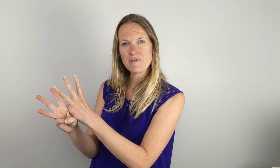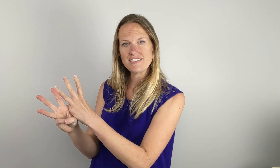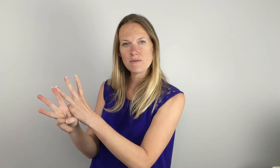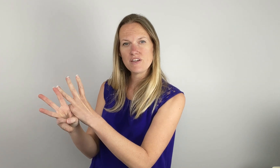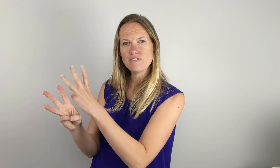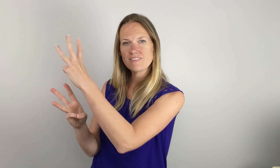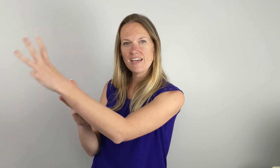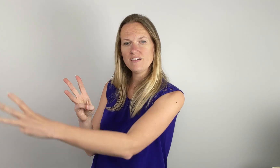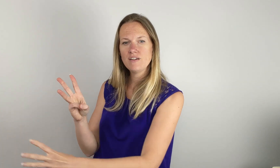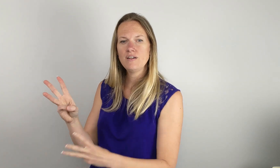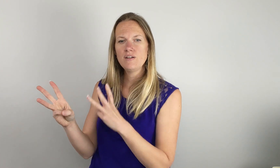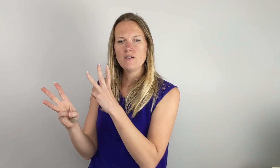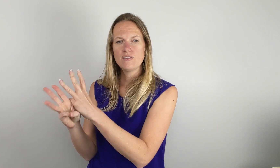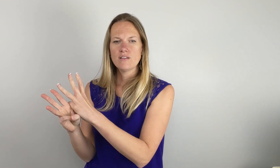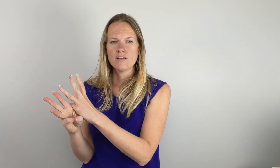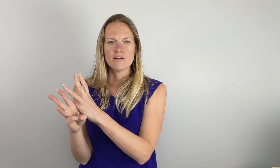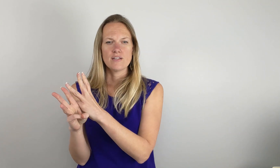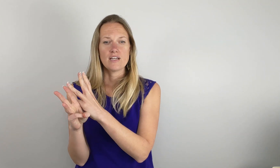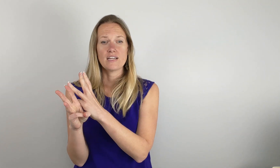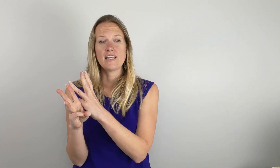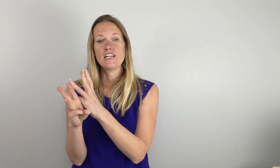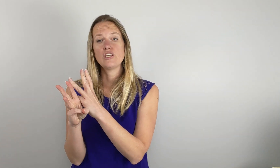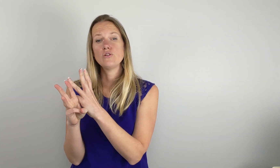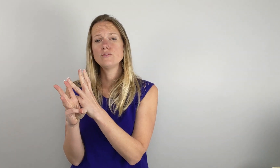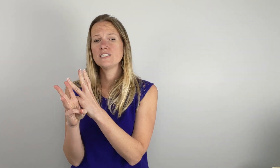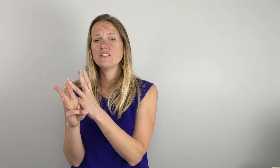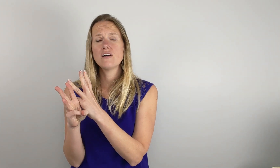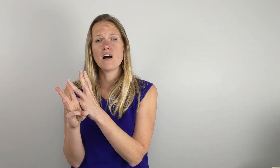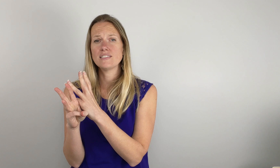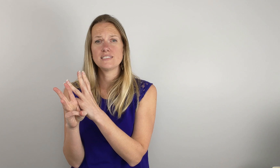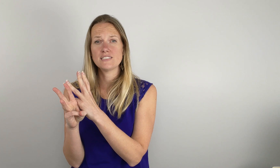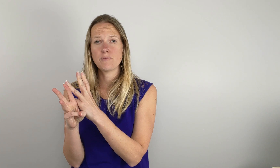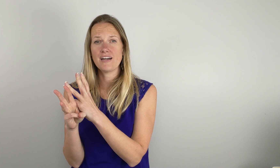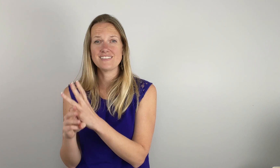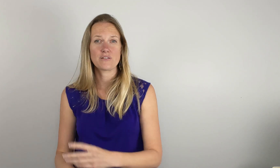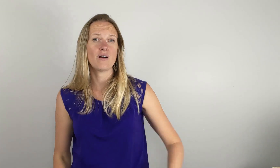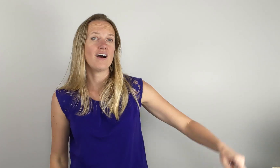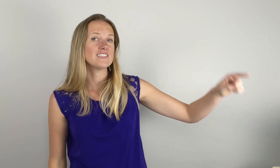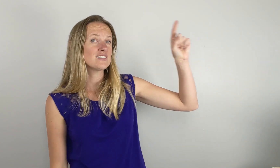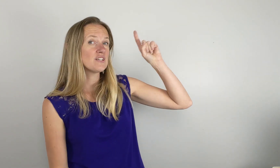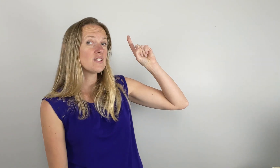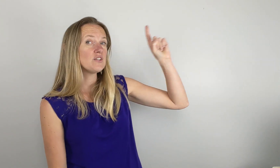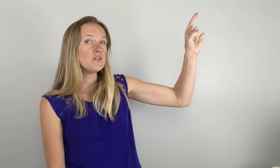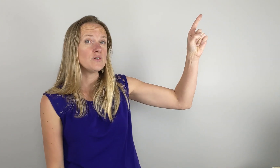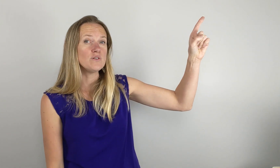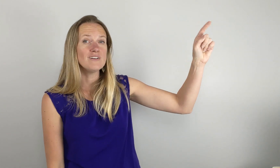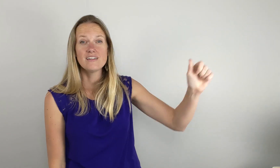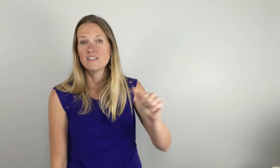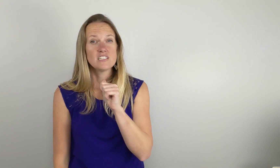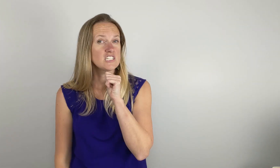non-dominant W, okay? And then you did not despise the cross. You